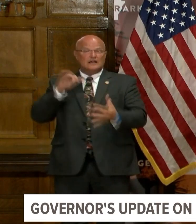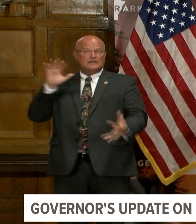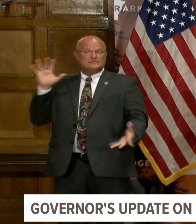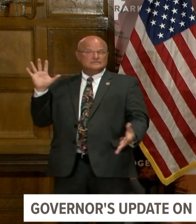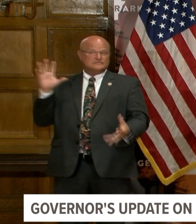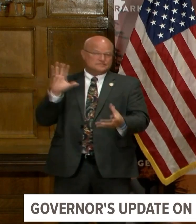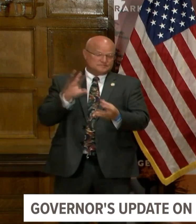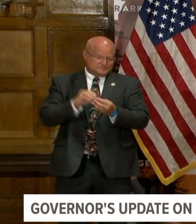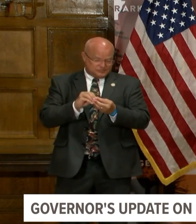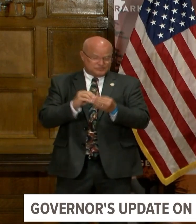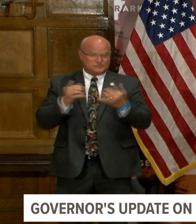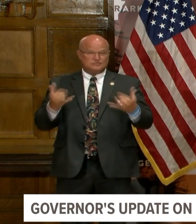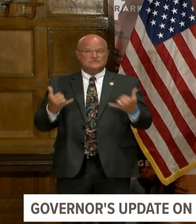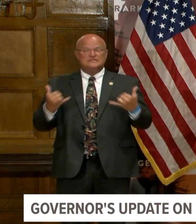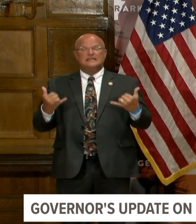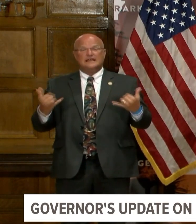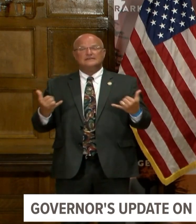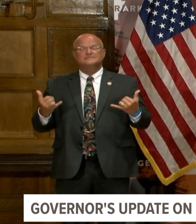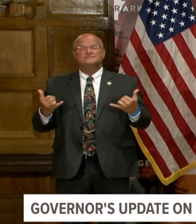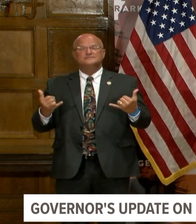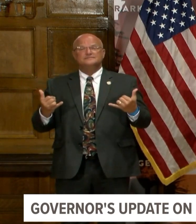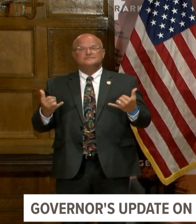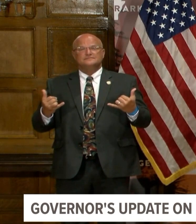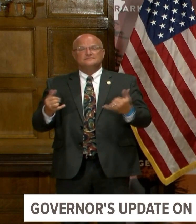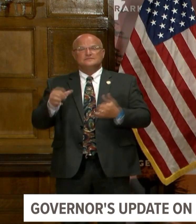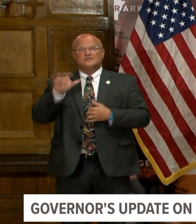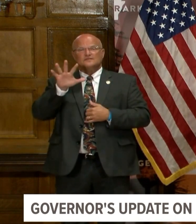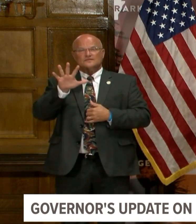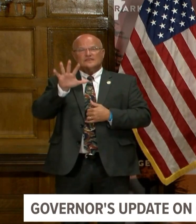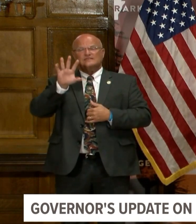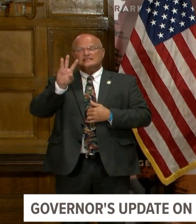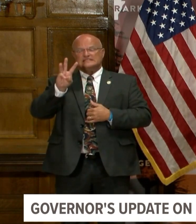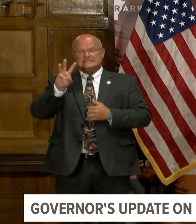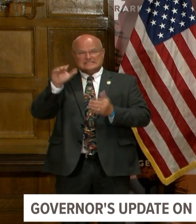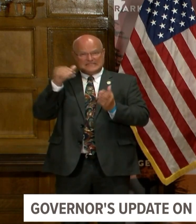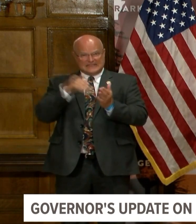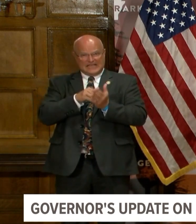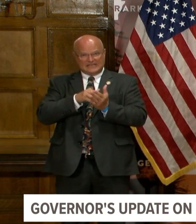total cumulative cases in Arkansas to